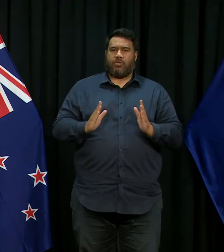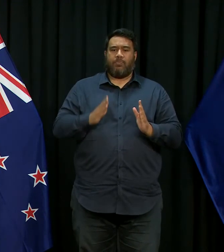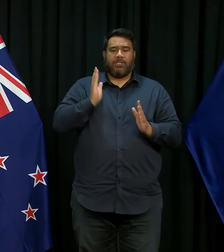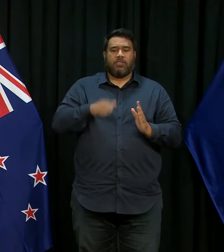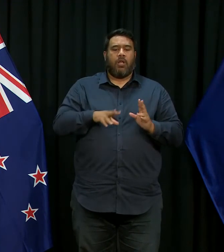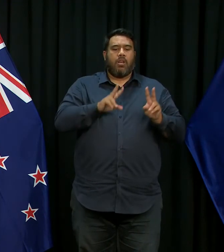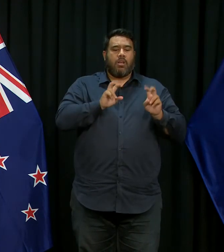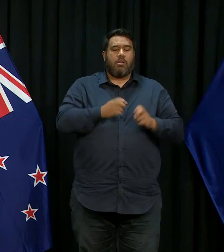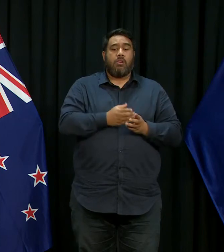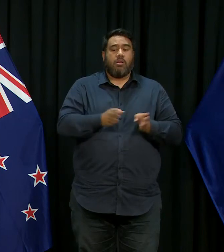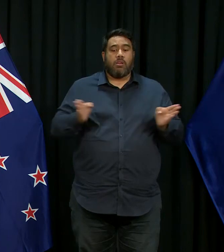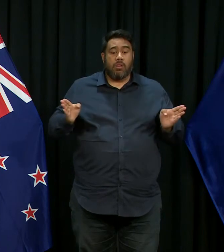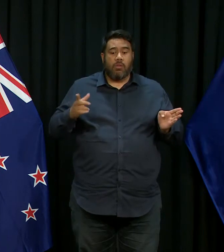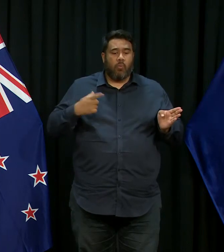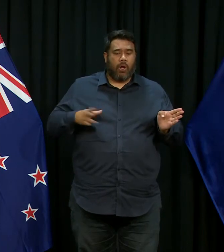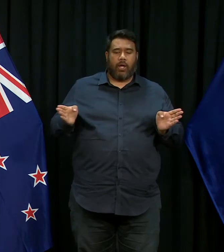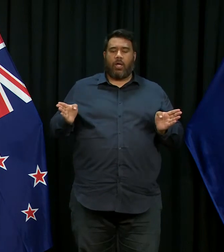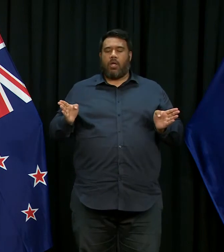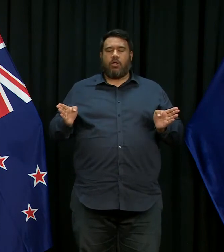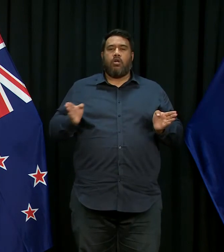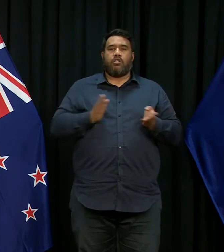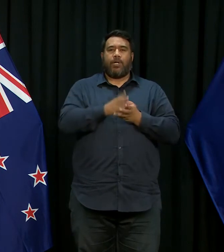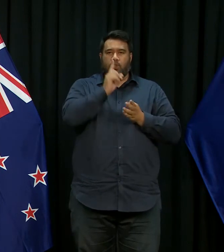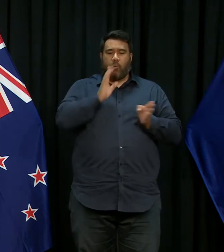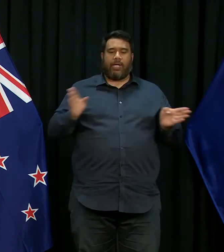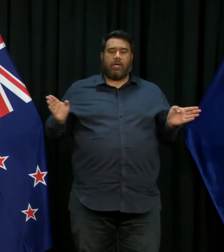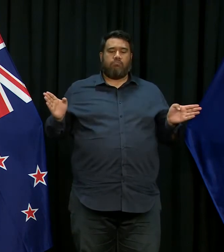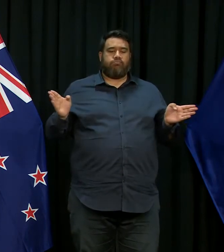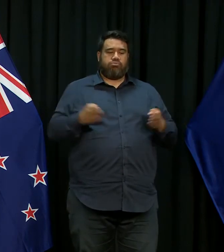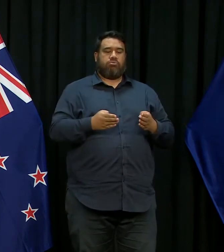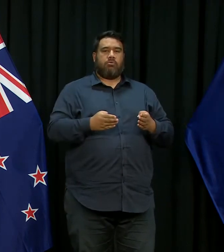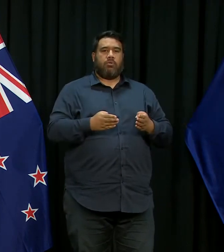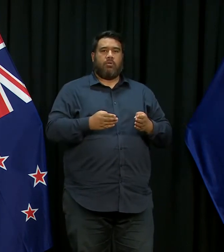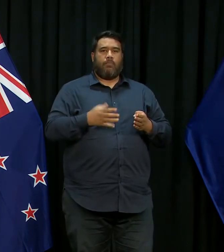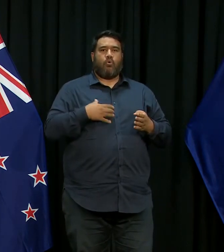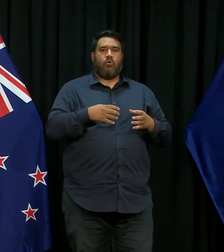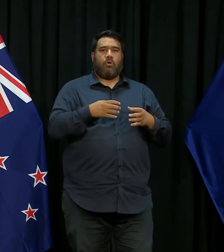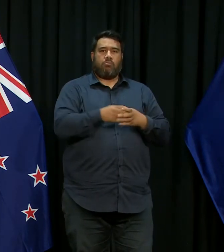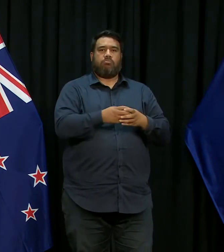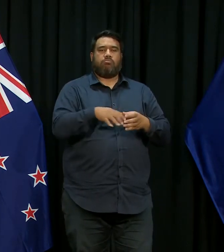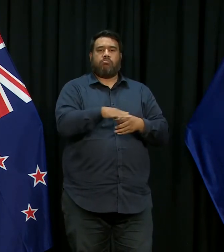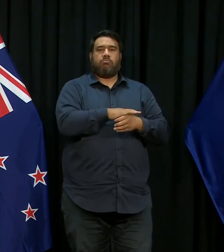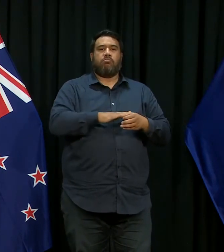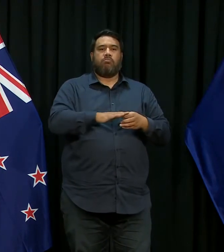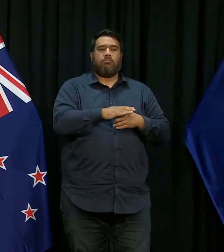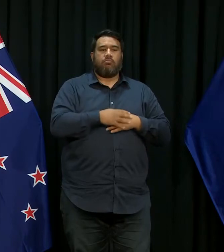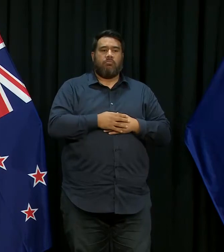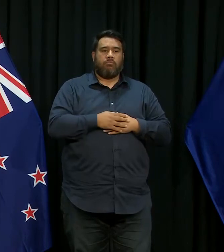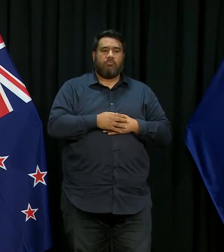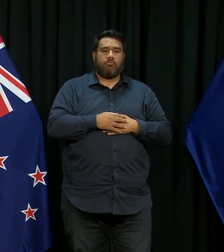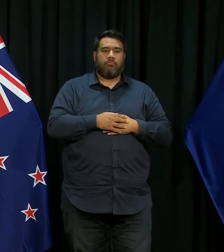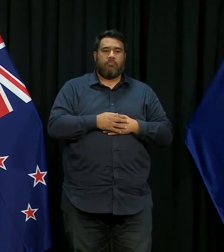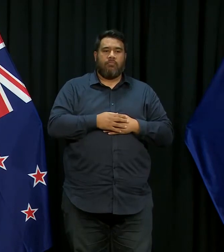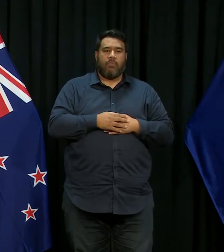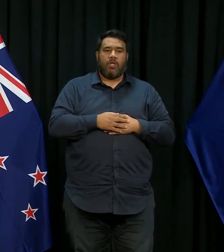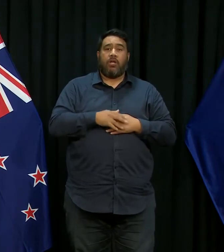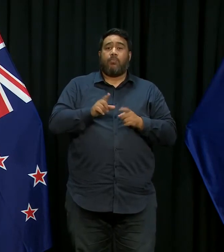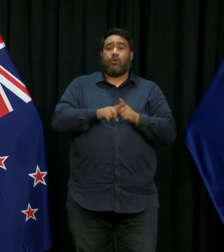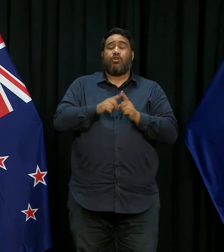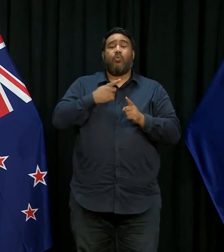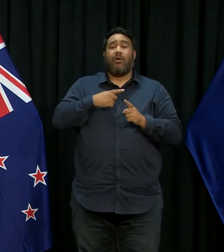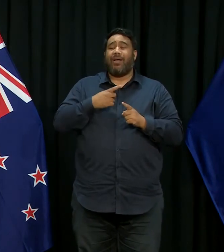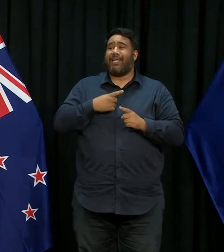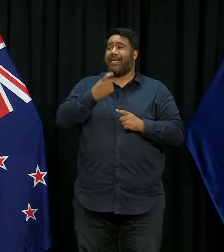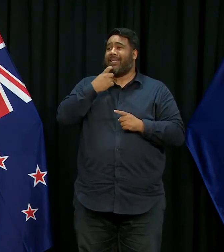but might be just near items. So Finite. And so in this case, as much as it's been described as unlikely, we're now